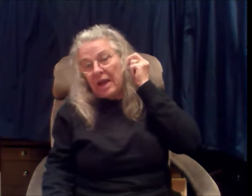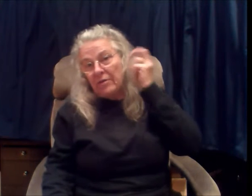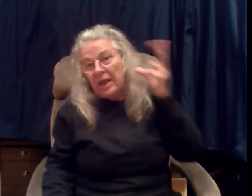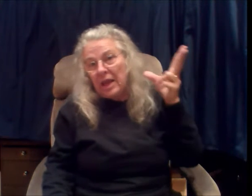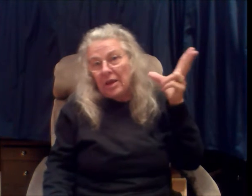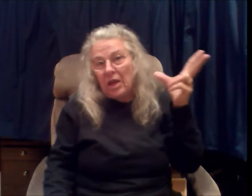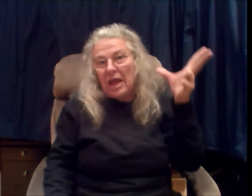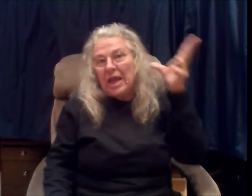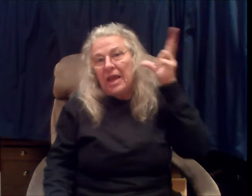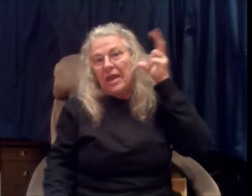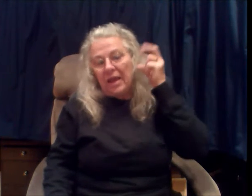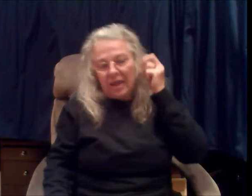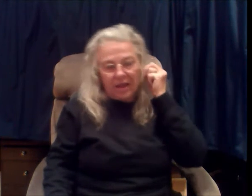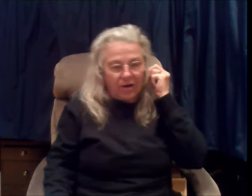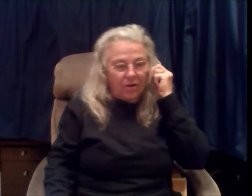sound in. Here.